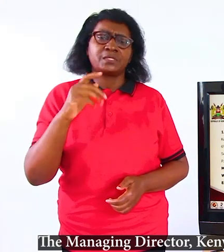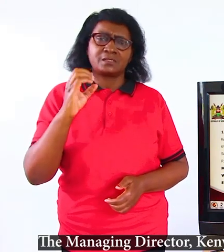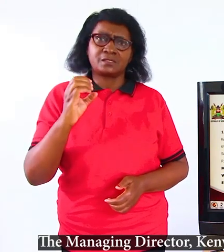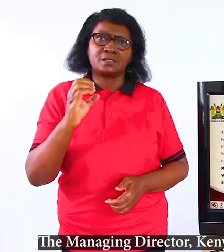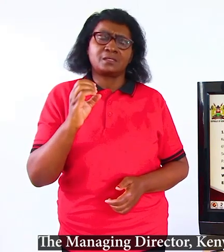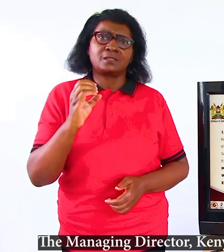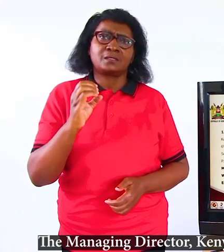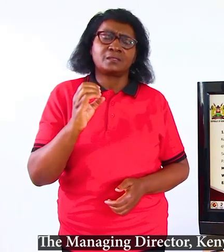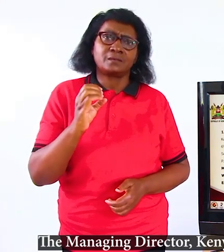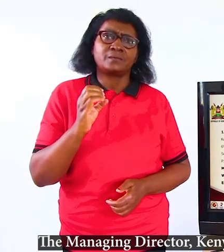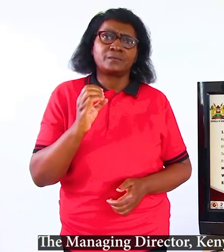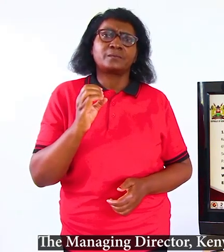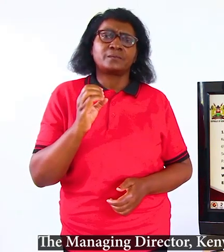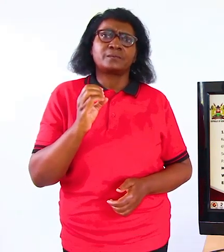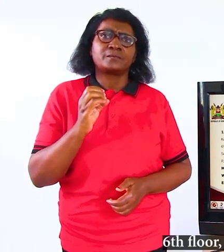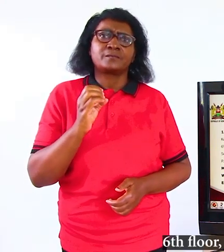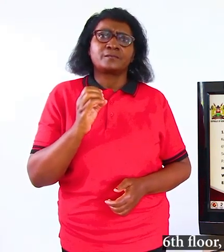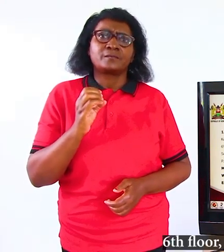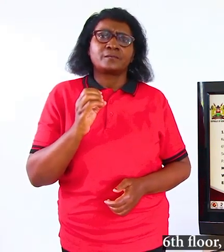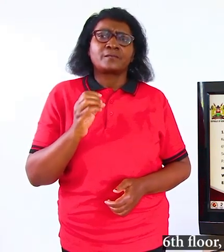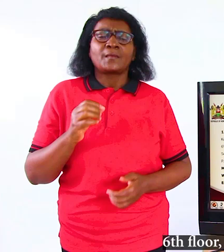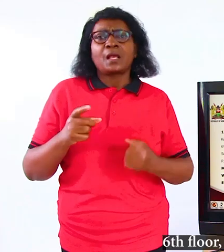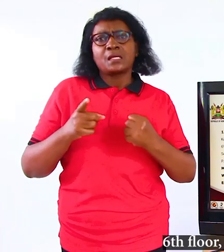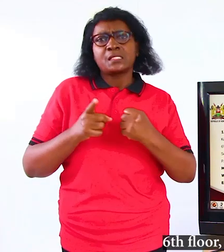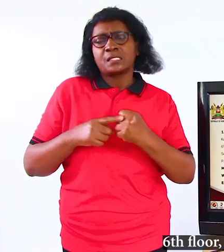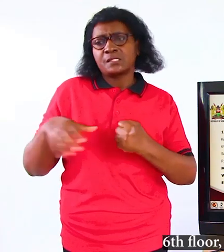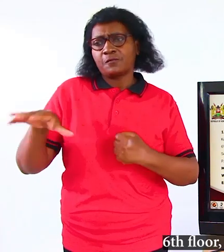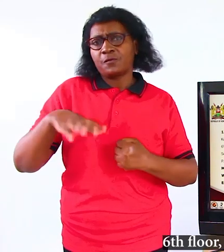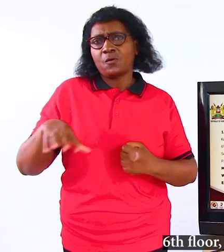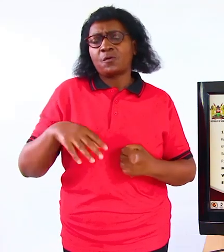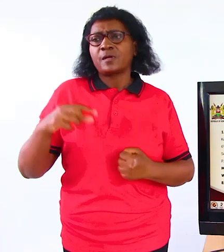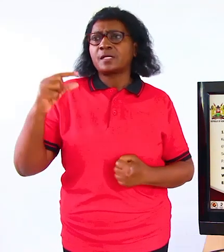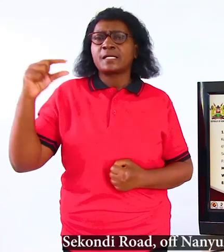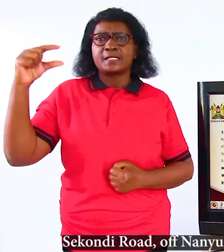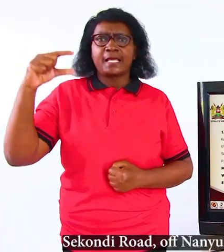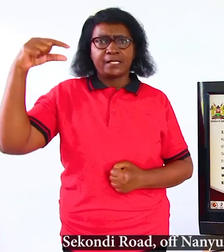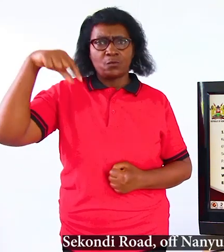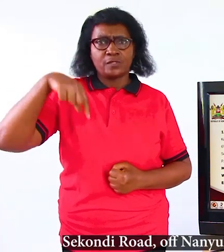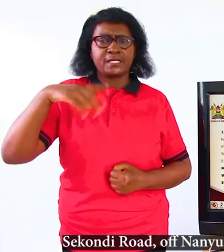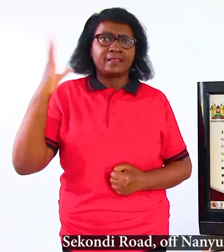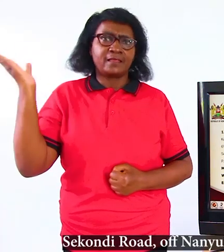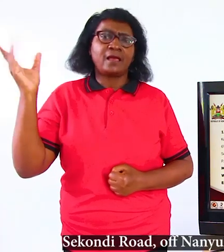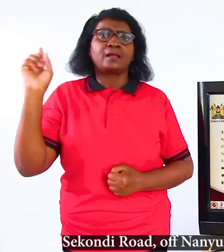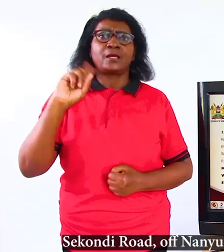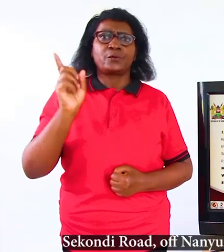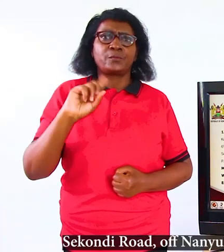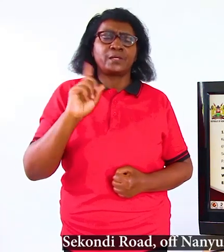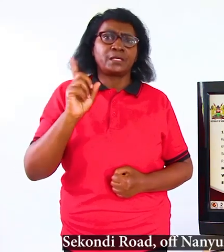Kenya Pipeline Company Limited, 6th floor Kenpipe Plaza, Sekondi Road, off Nanyuki